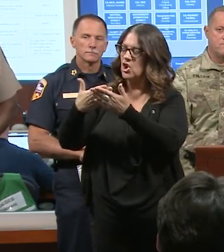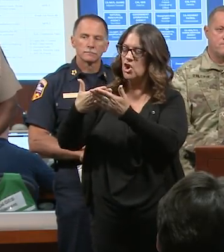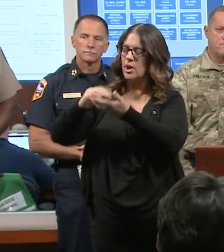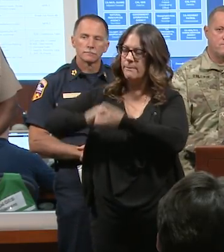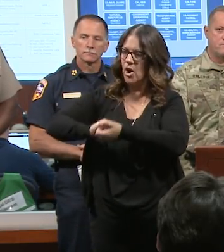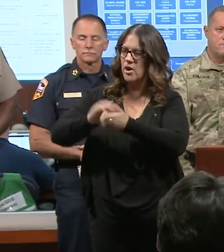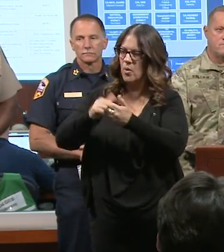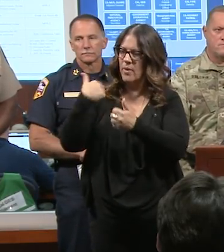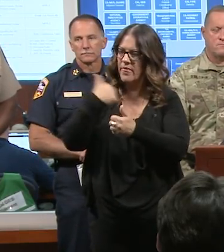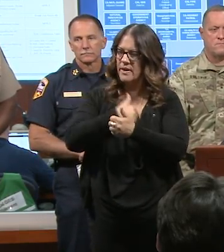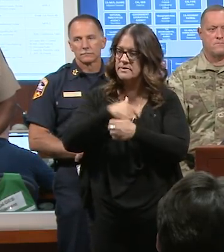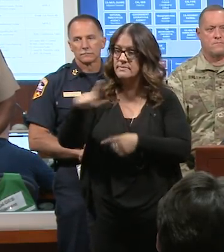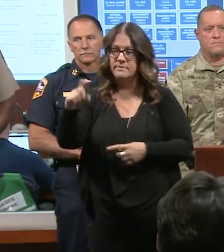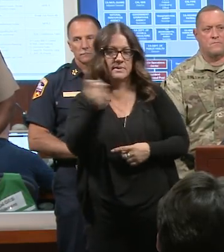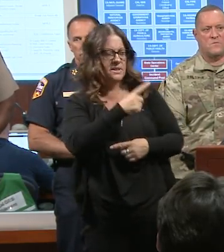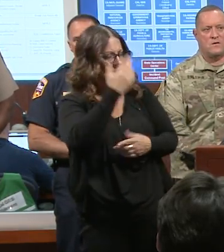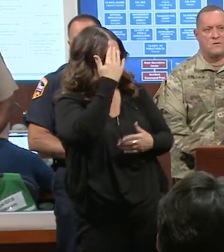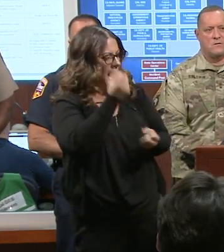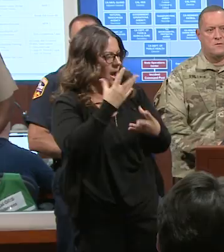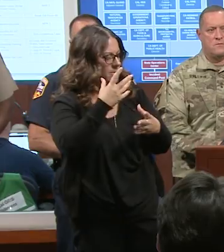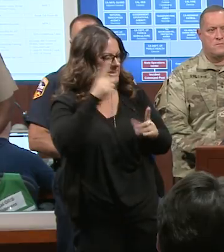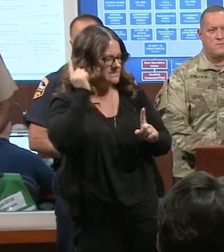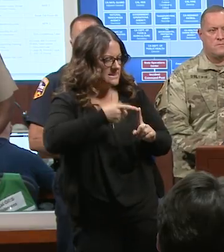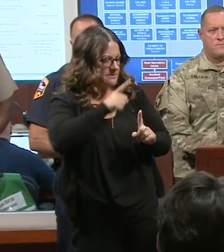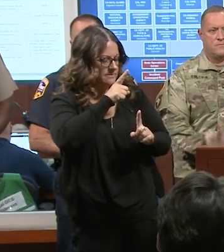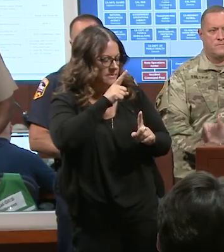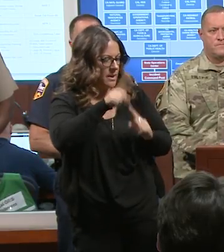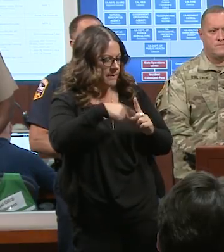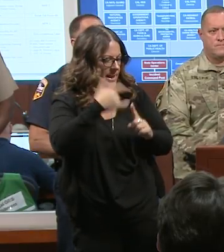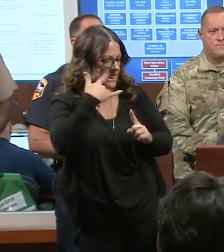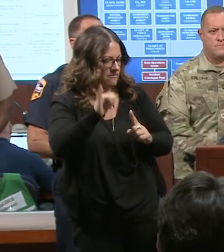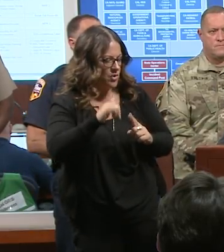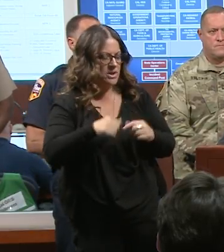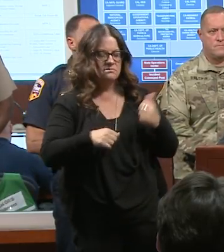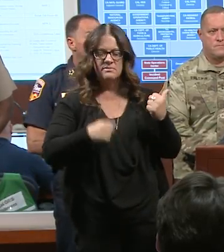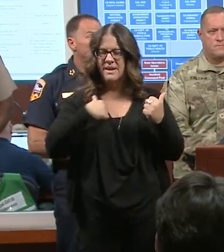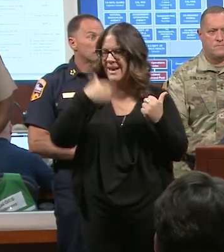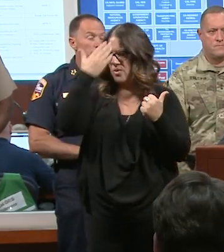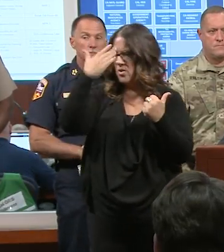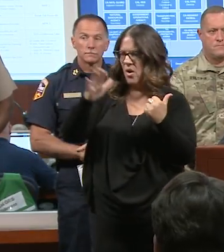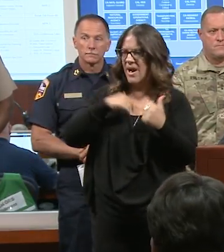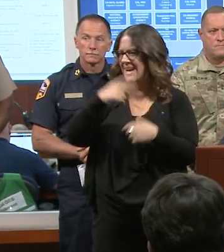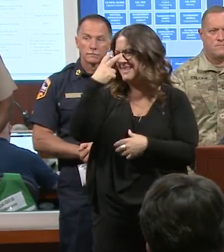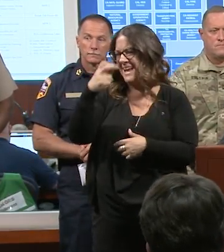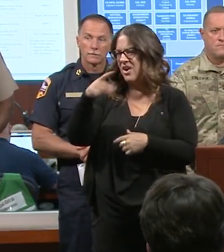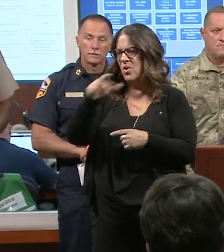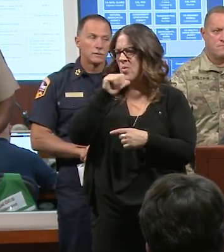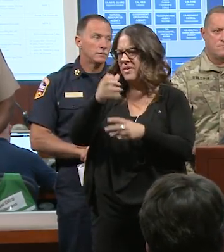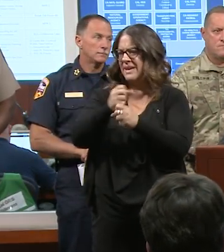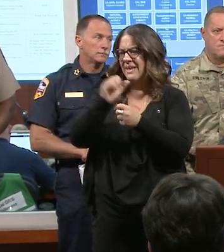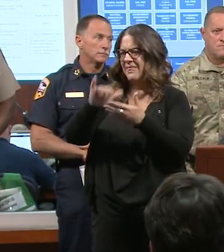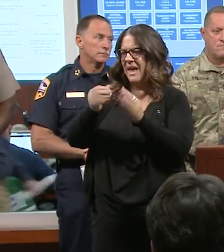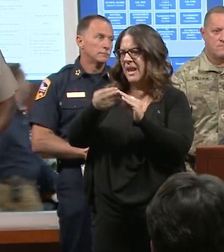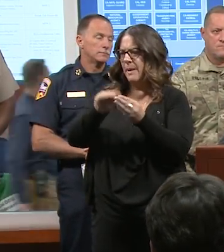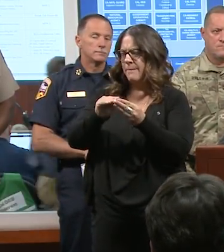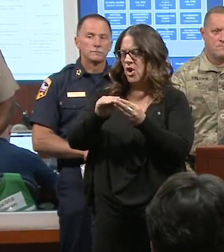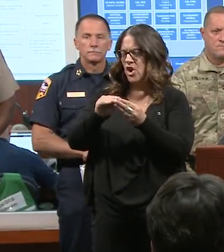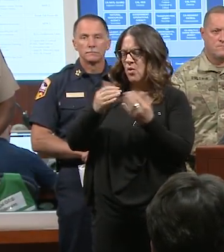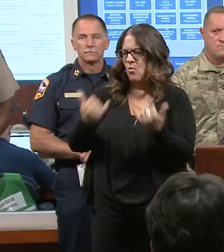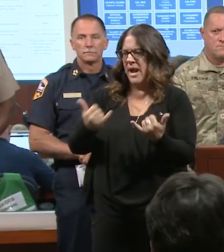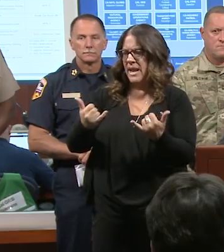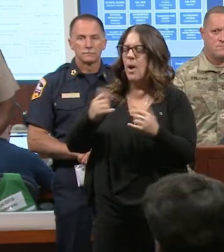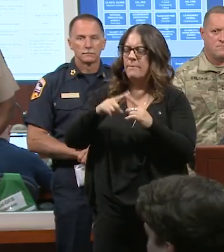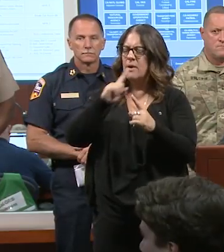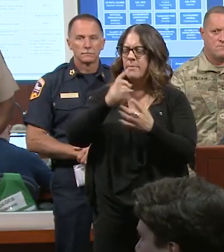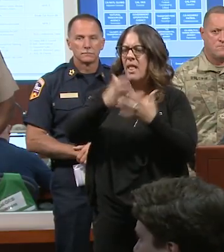Do we have an estimate as to what California's cost would be? I don't have an estimate. Maybe, I doubt if you can get one quite this early, but it'll be a lot of money. Question